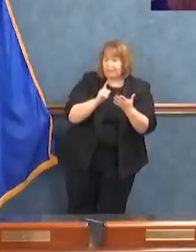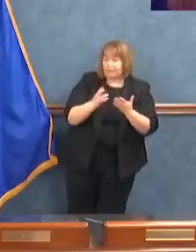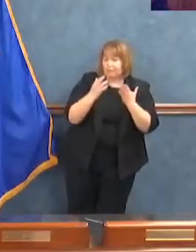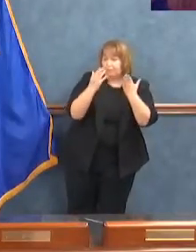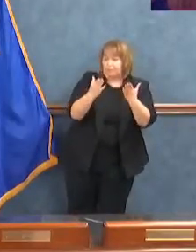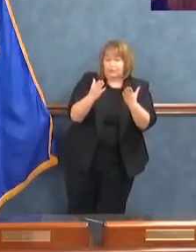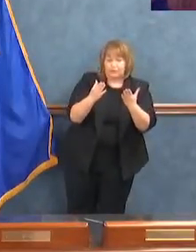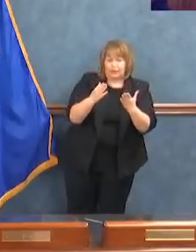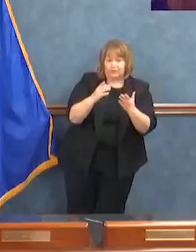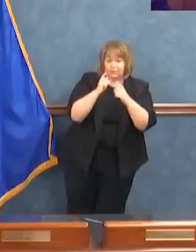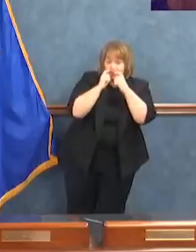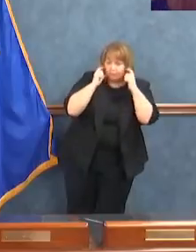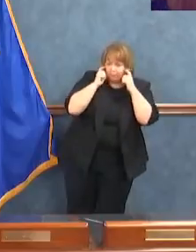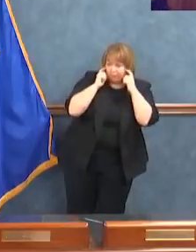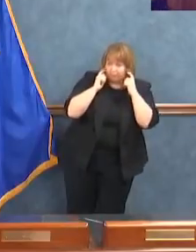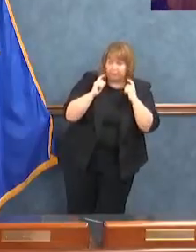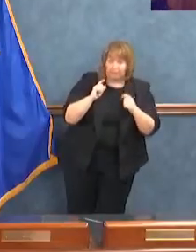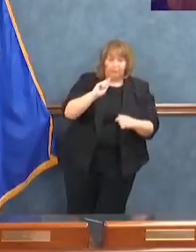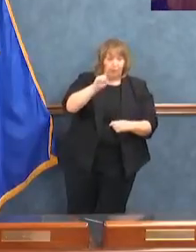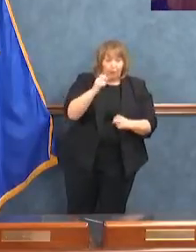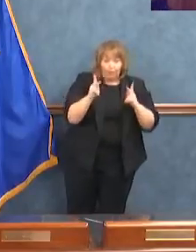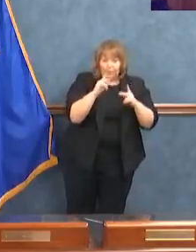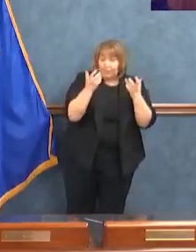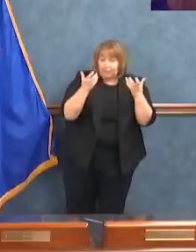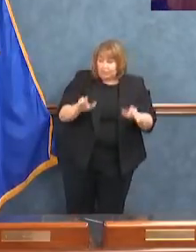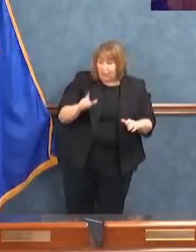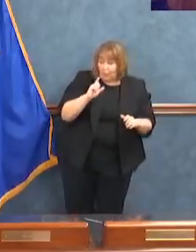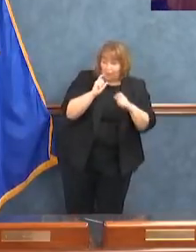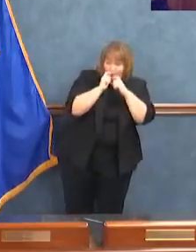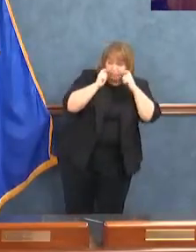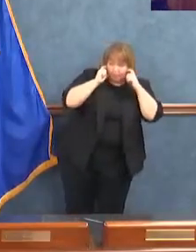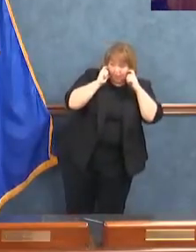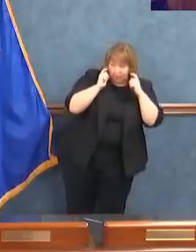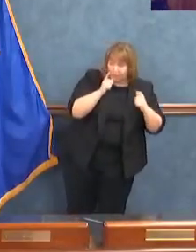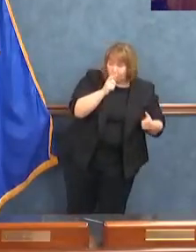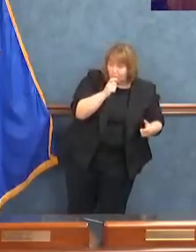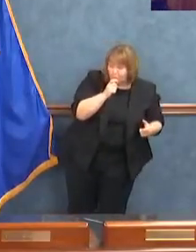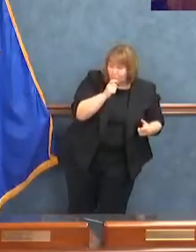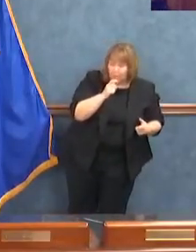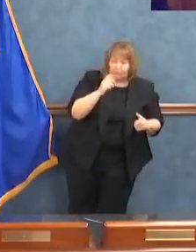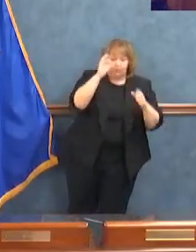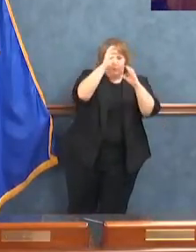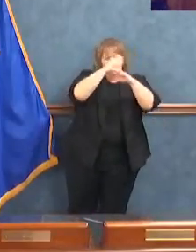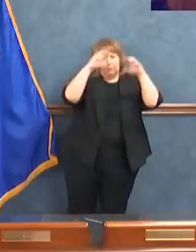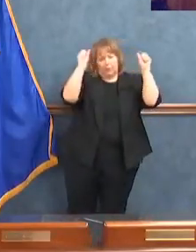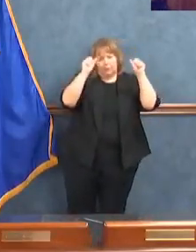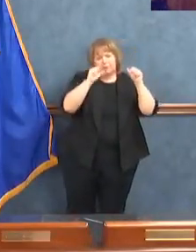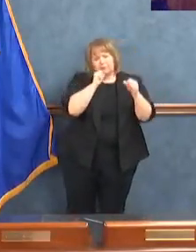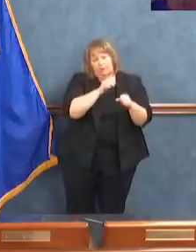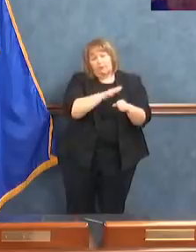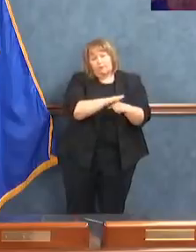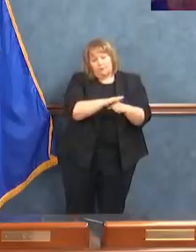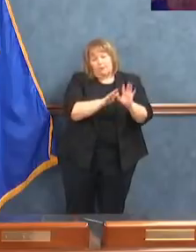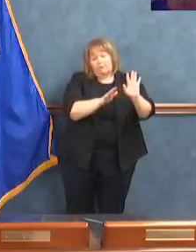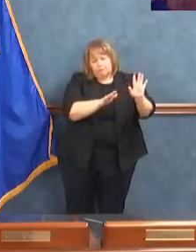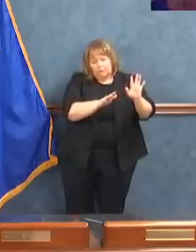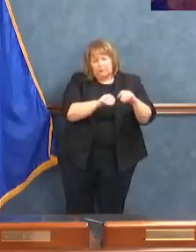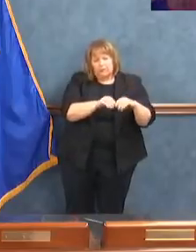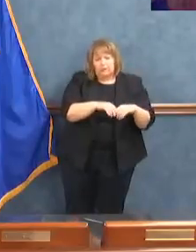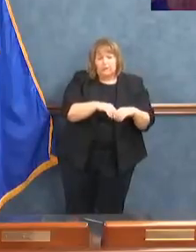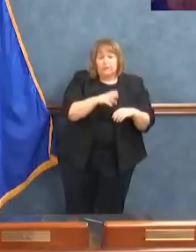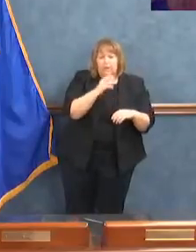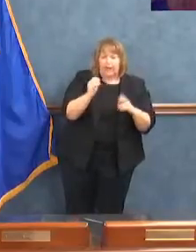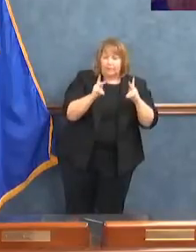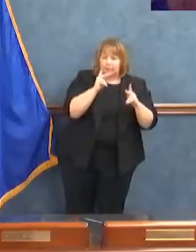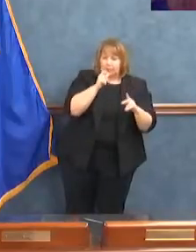masks. The only one that don't want to wear masks is, unfortunately, the president isn't wearing them enough. And people that, I don't